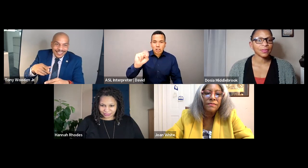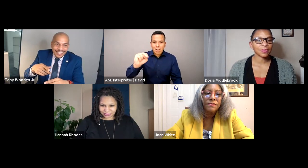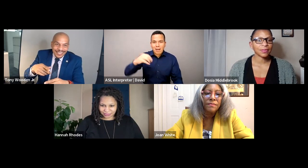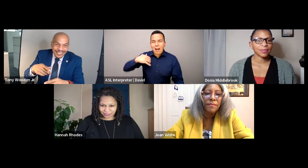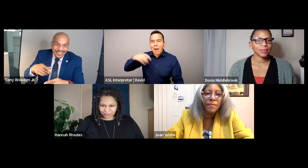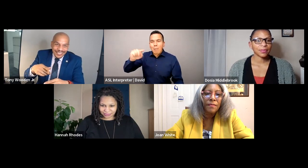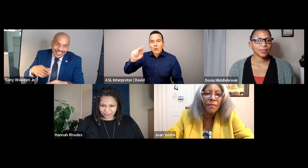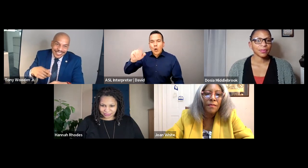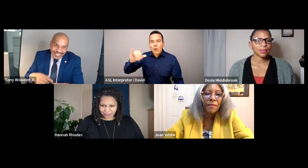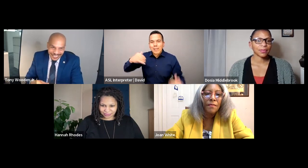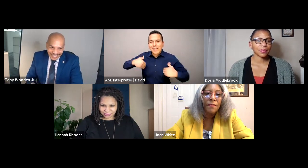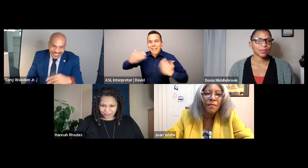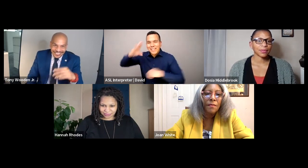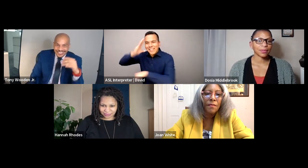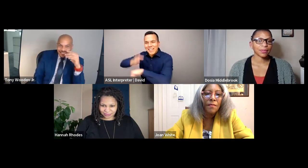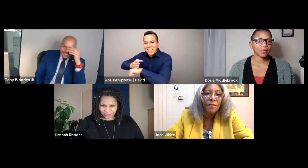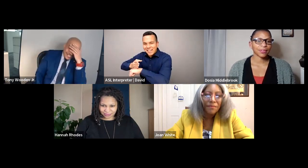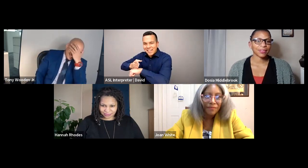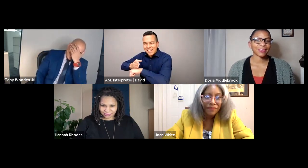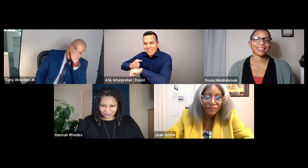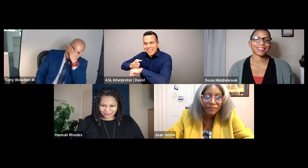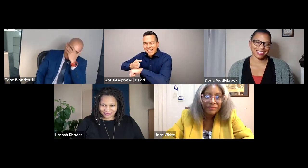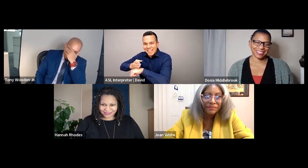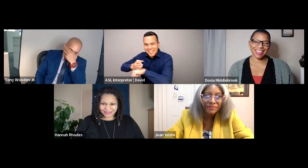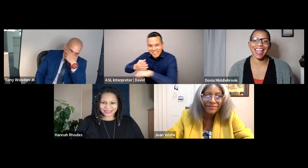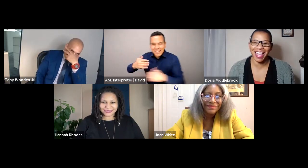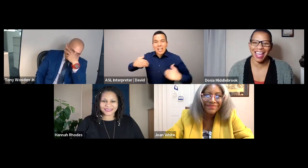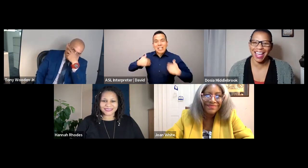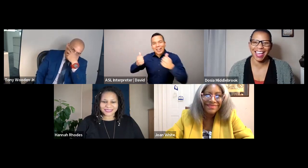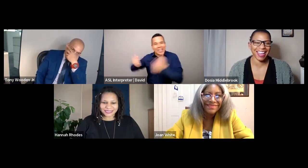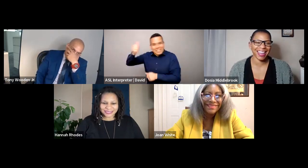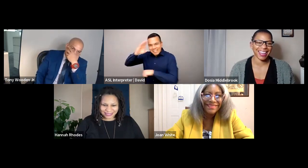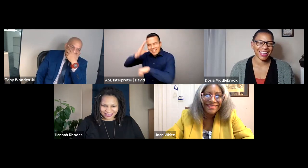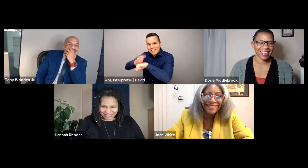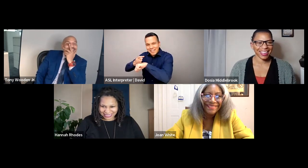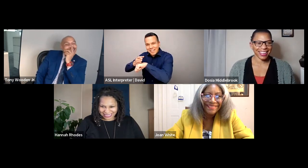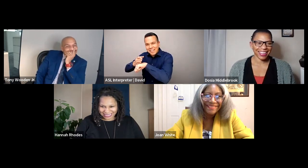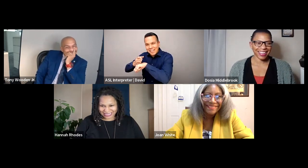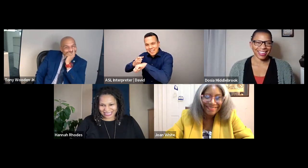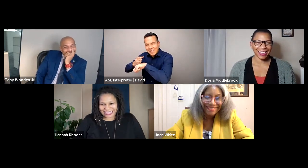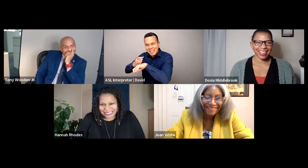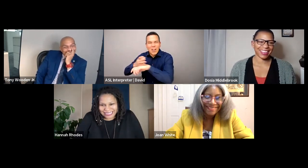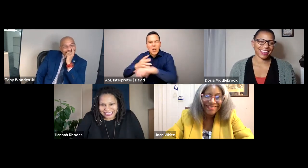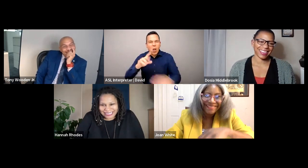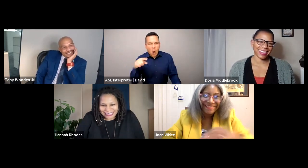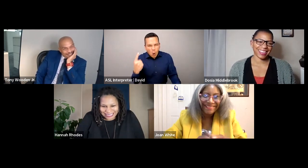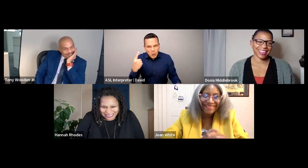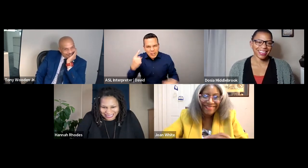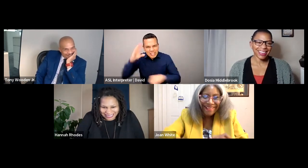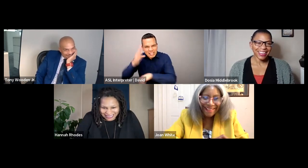son. I mean, youngest son, Only son. only son. And I'm proud to belong